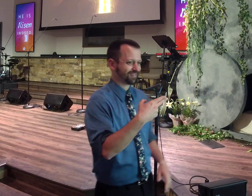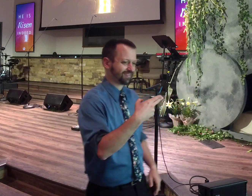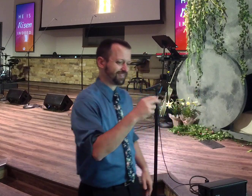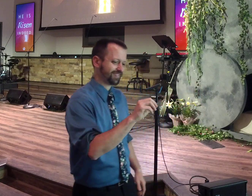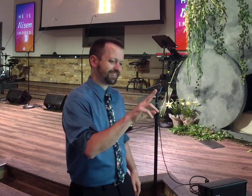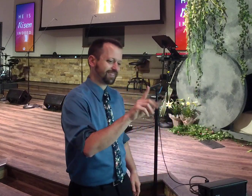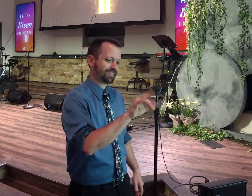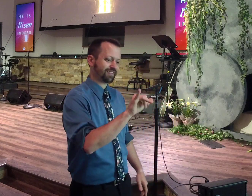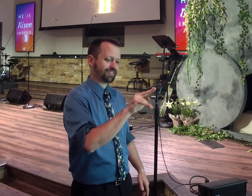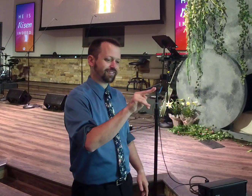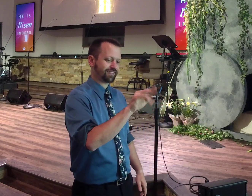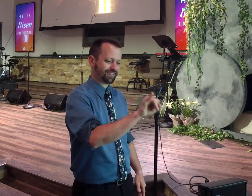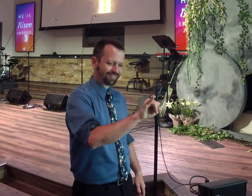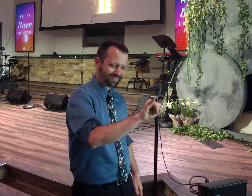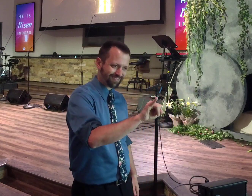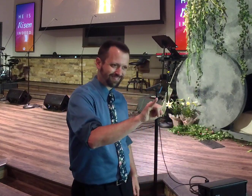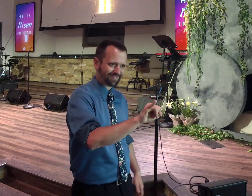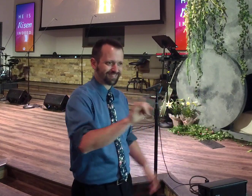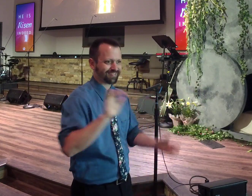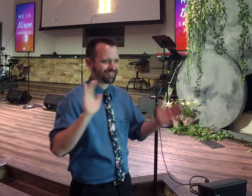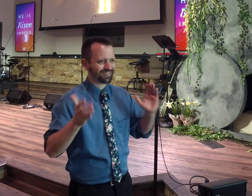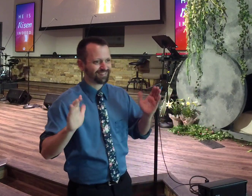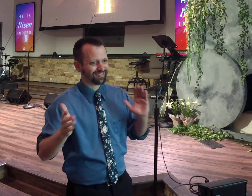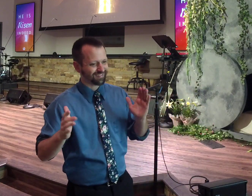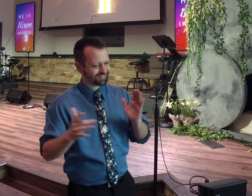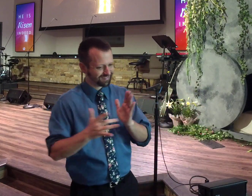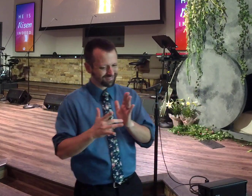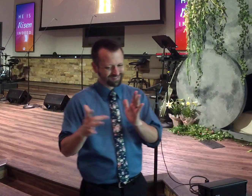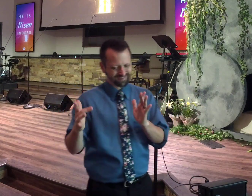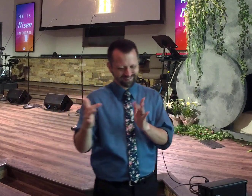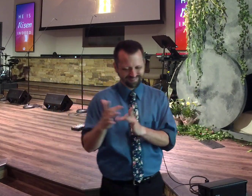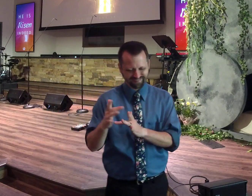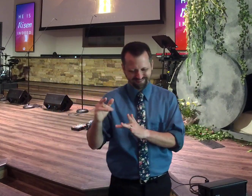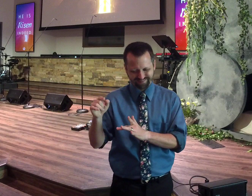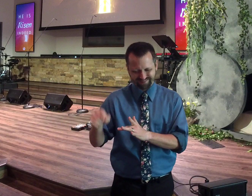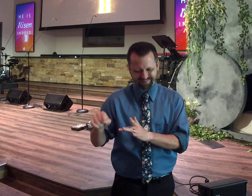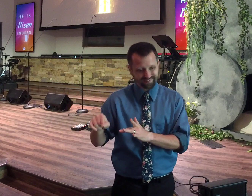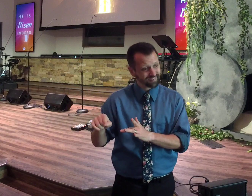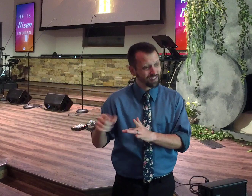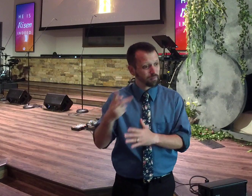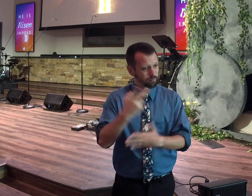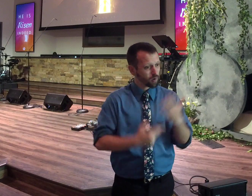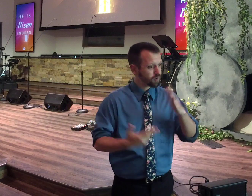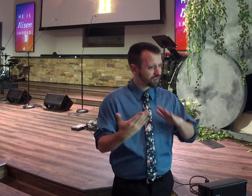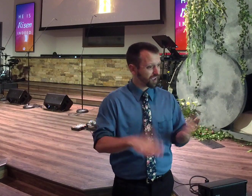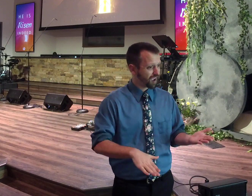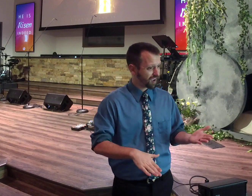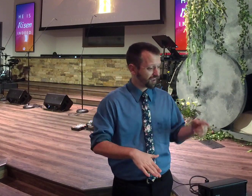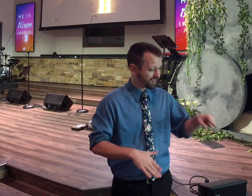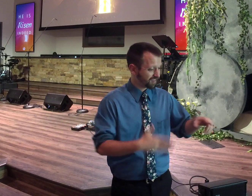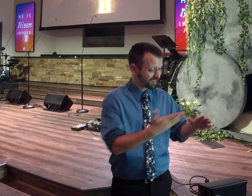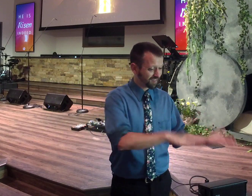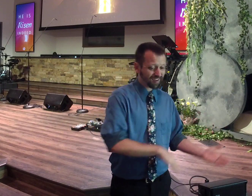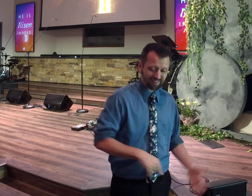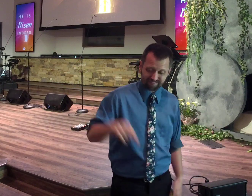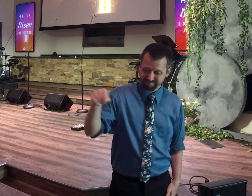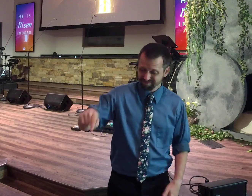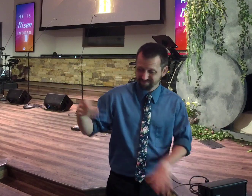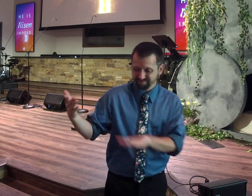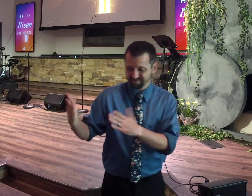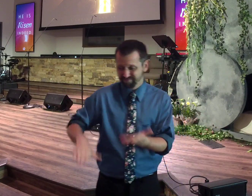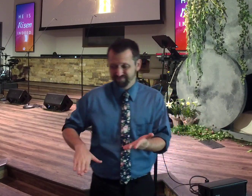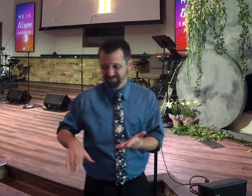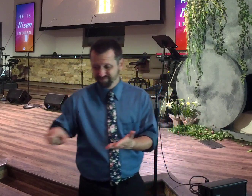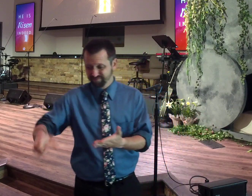also encountered death. Death laid his hand on Jesus Christ, and death put Jesus in a rock-solid